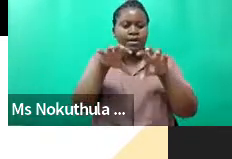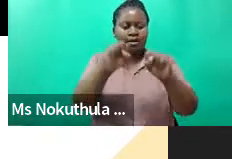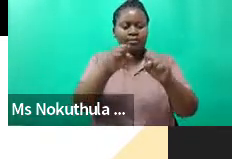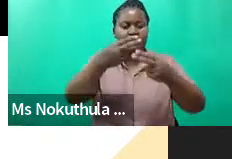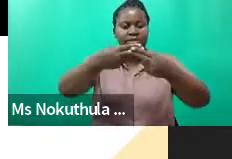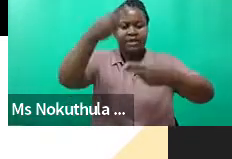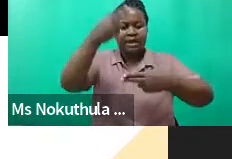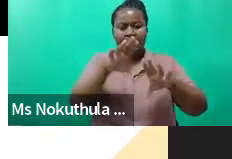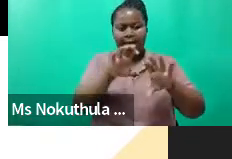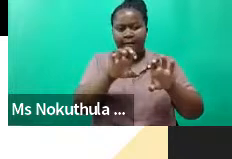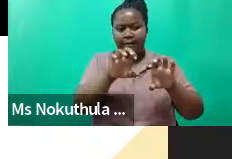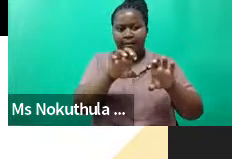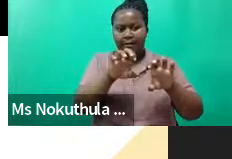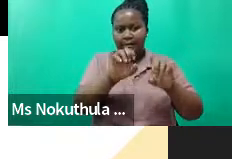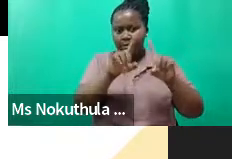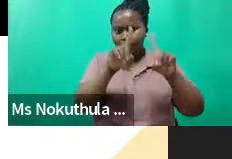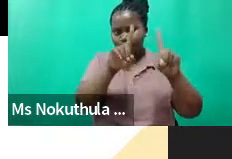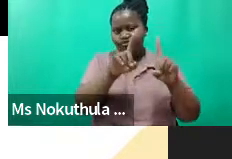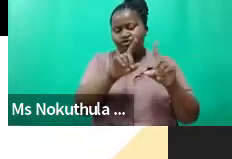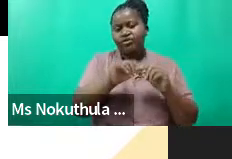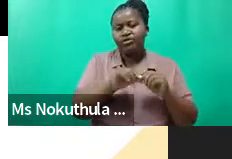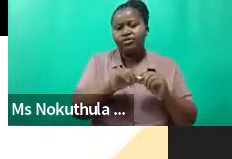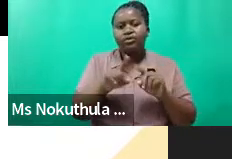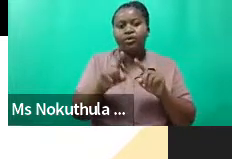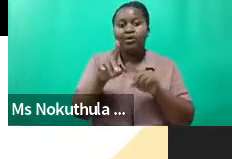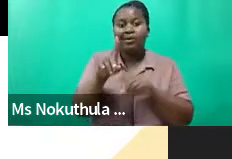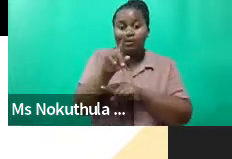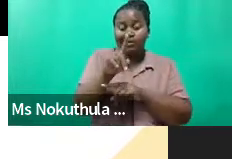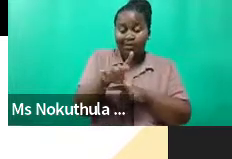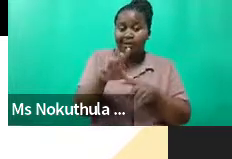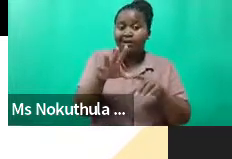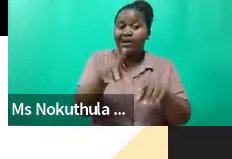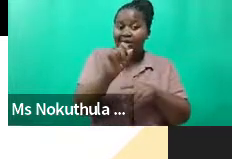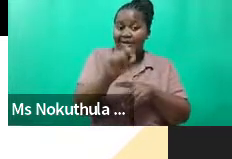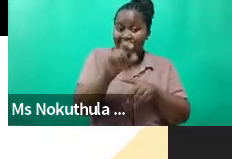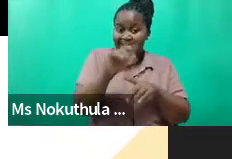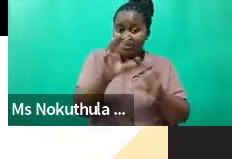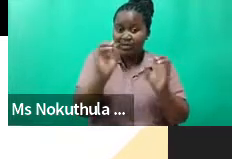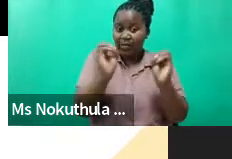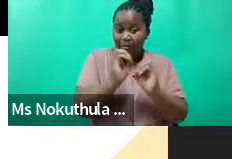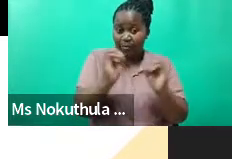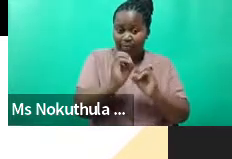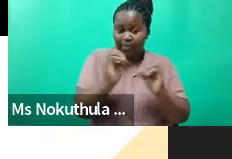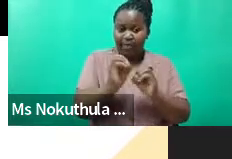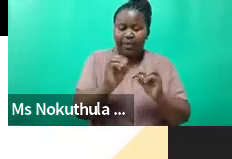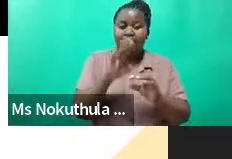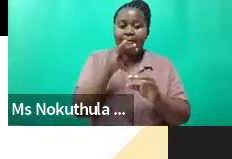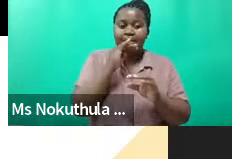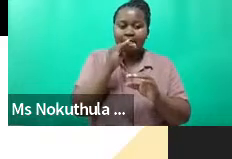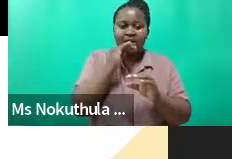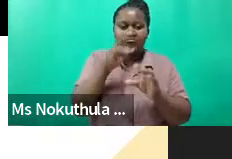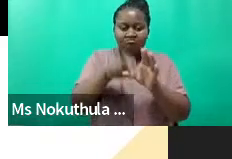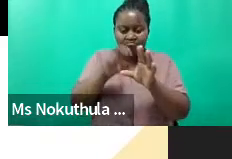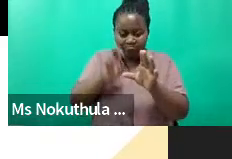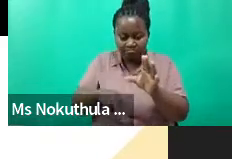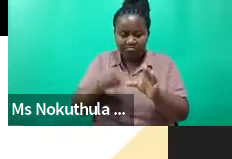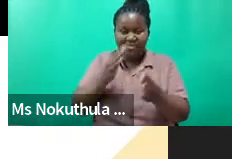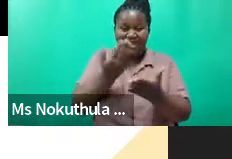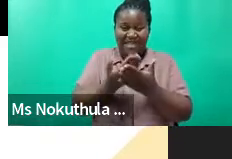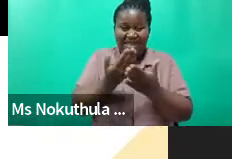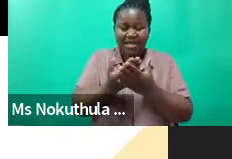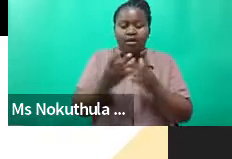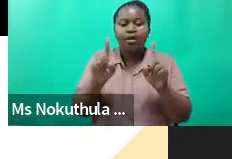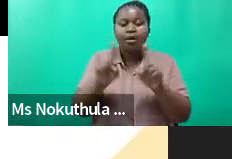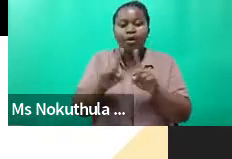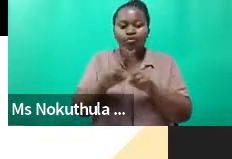vocational training. And without these accommodations and supports, they will drop out, or their experience will